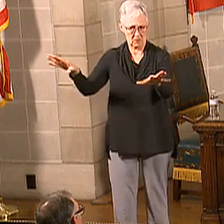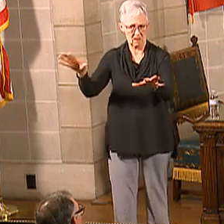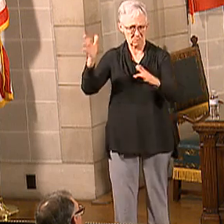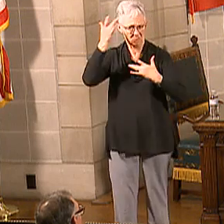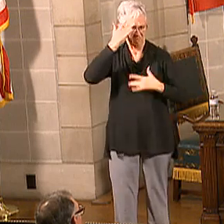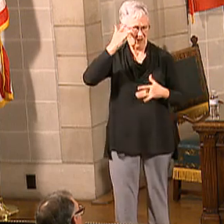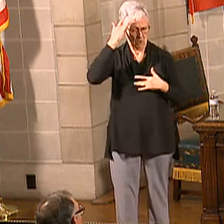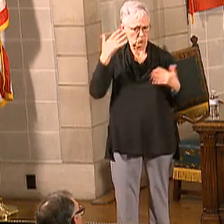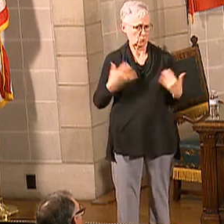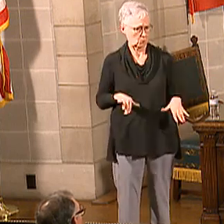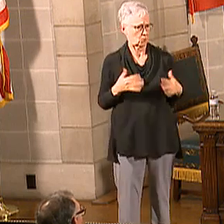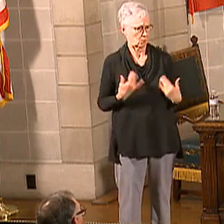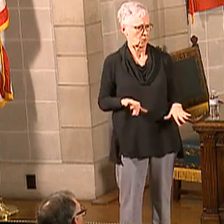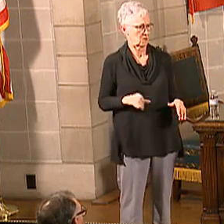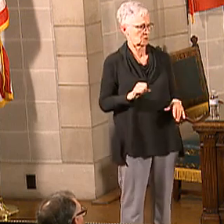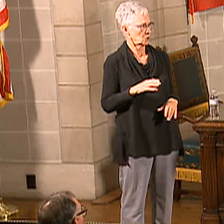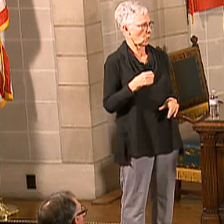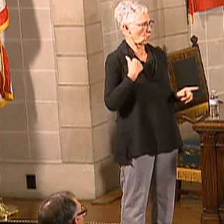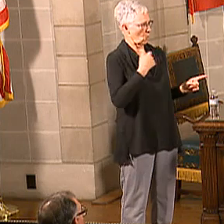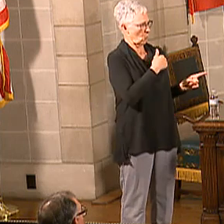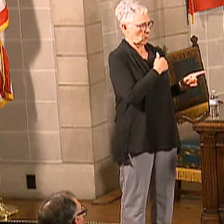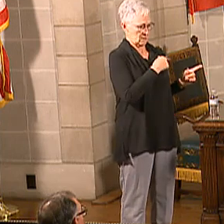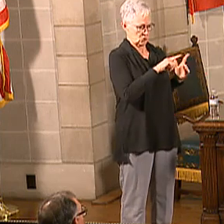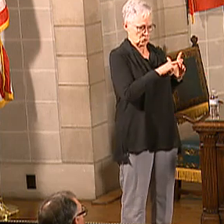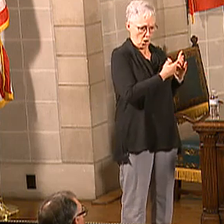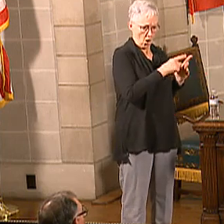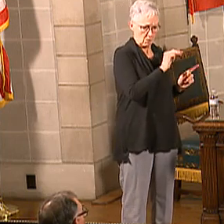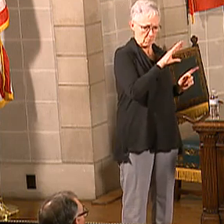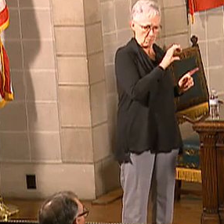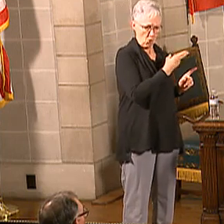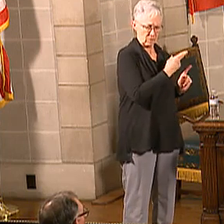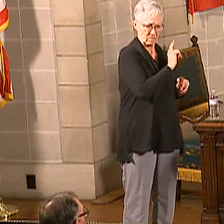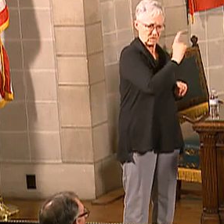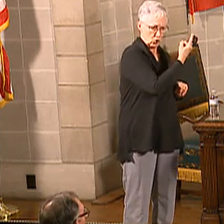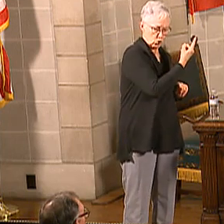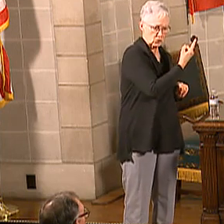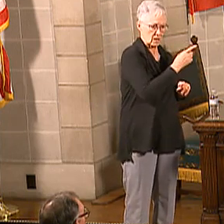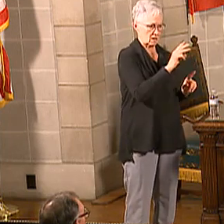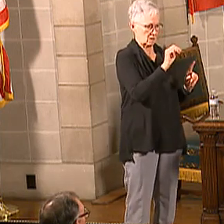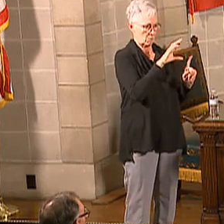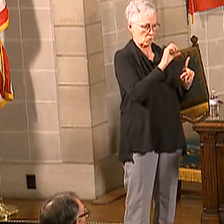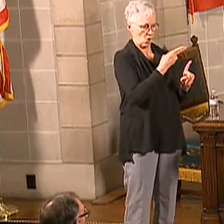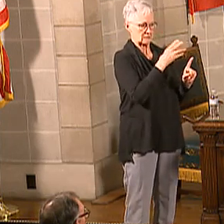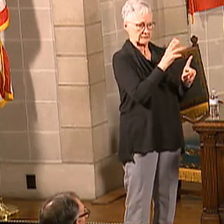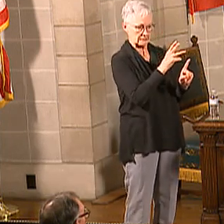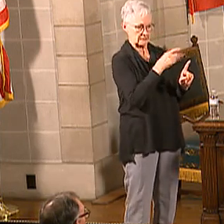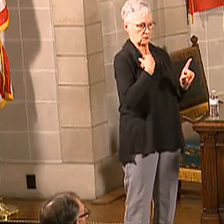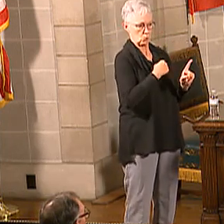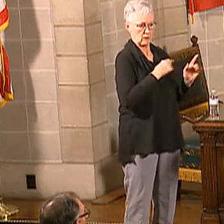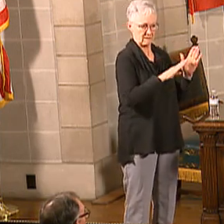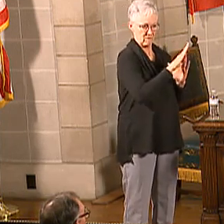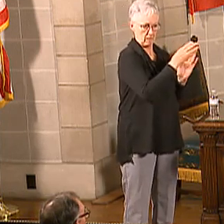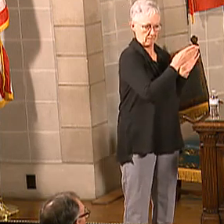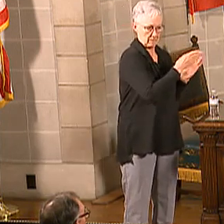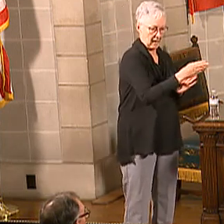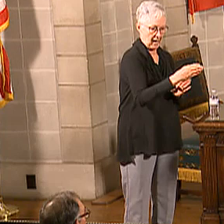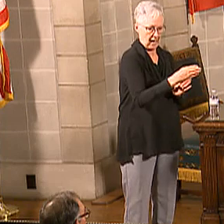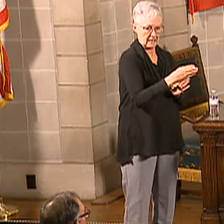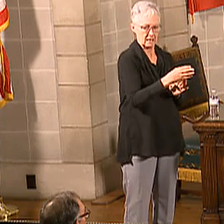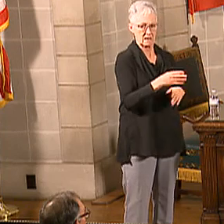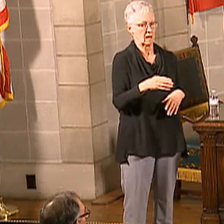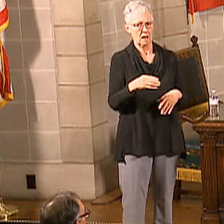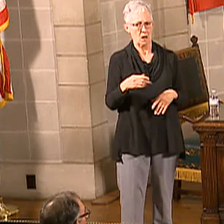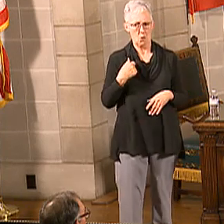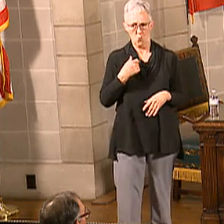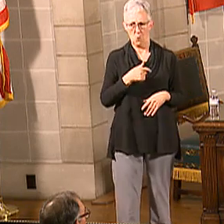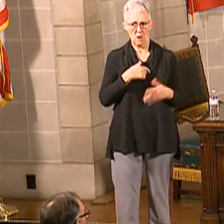March 3rd. We put together the plan starting March 6th. We implemented it starting March 13th. We were well ahead of the game versus other states that